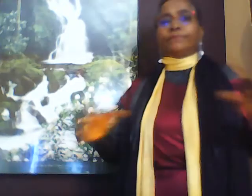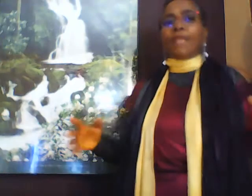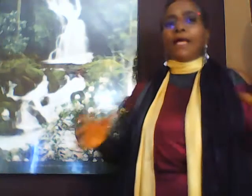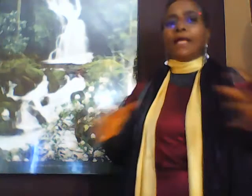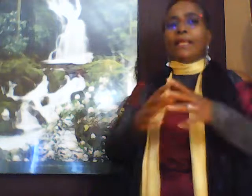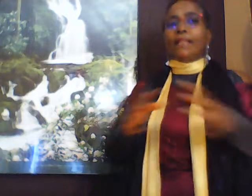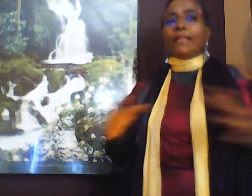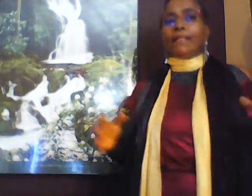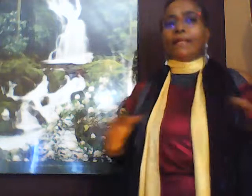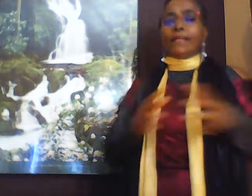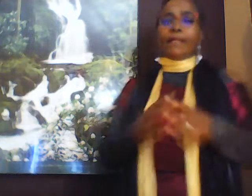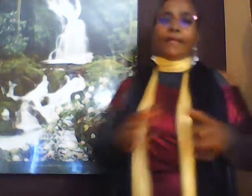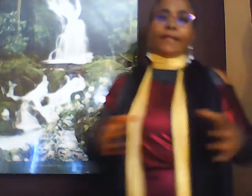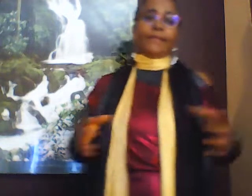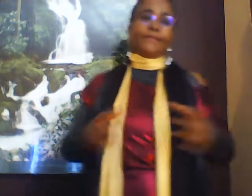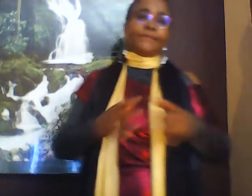La la la la la.